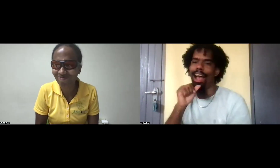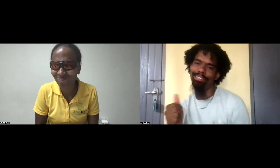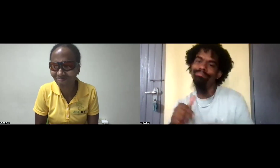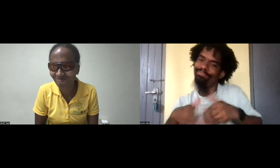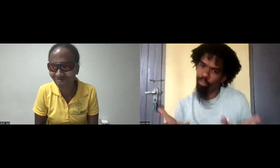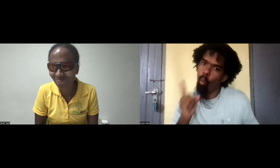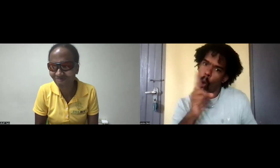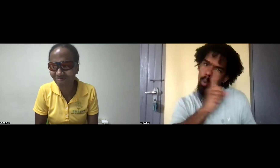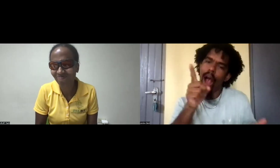sign class.